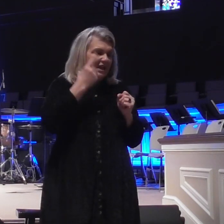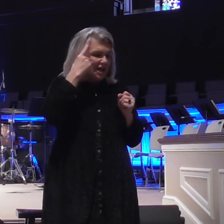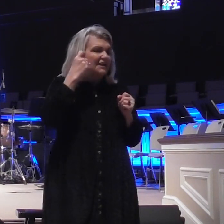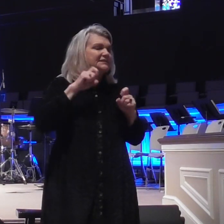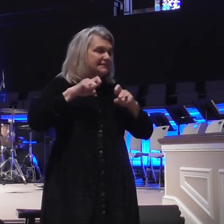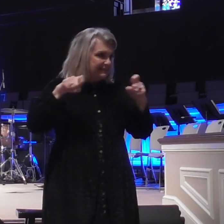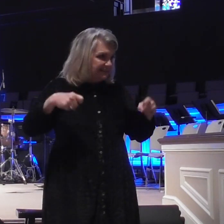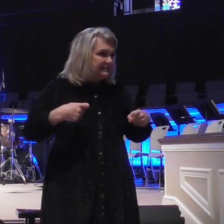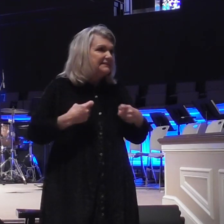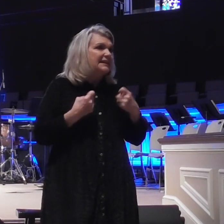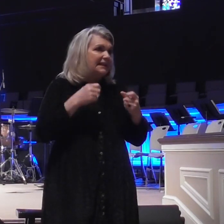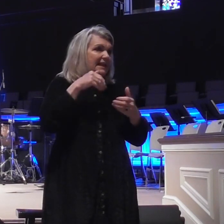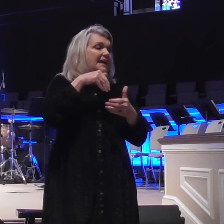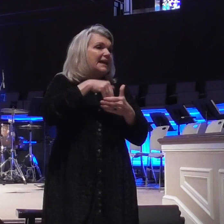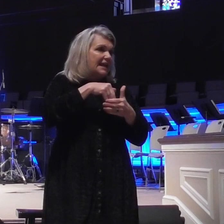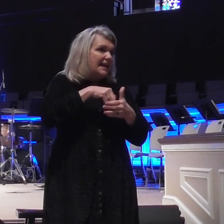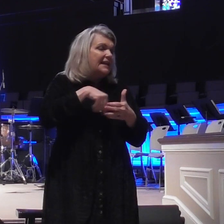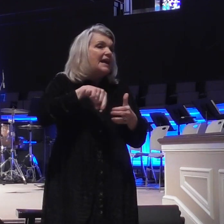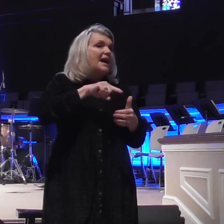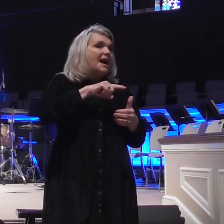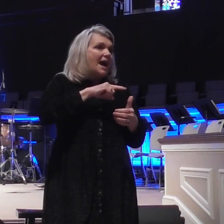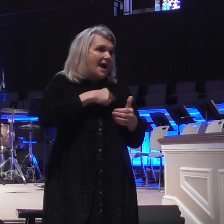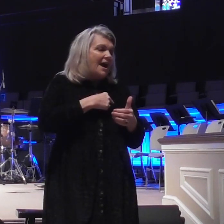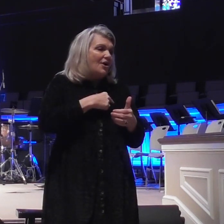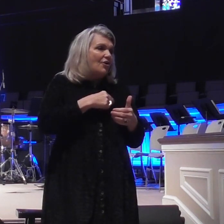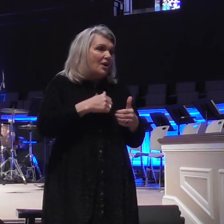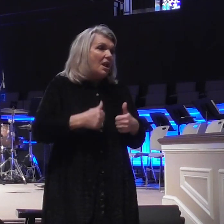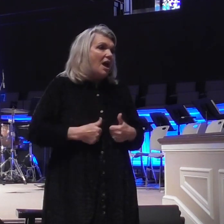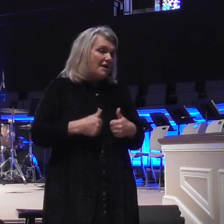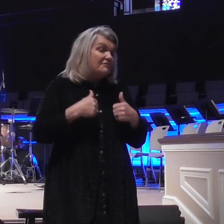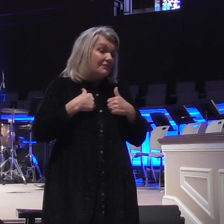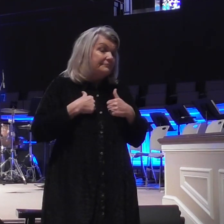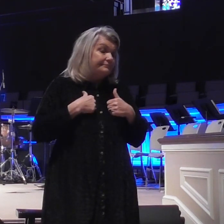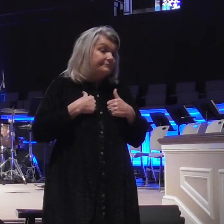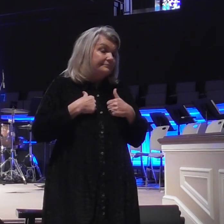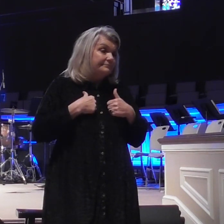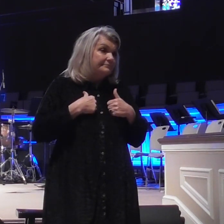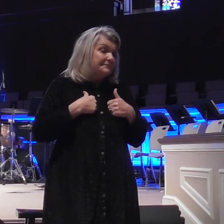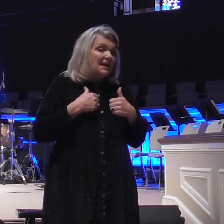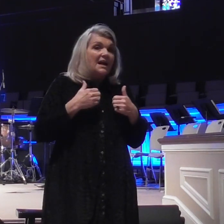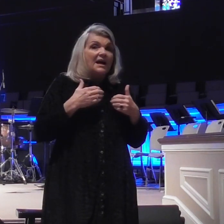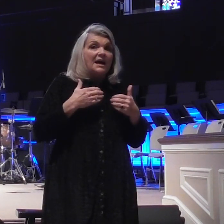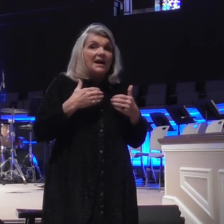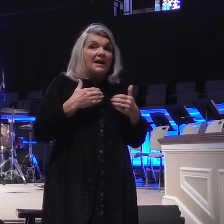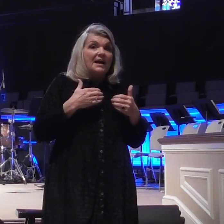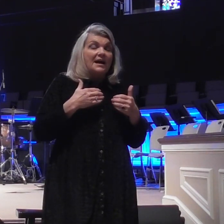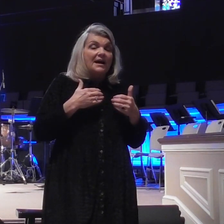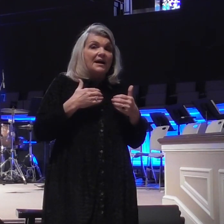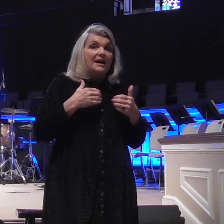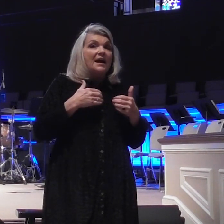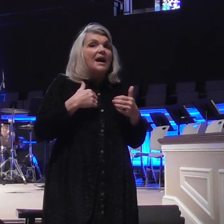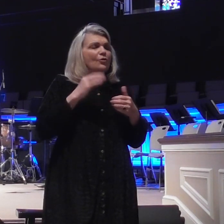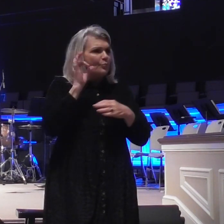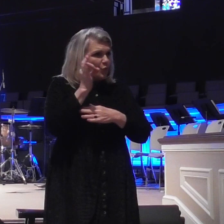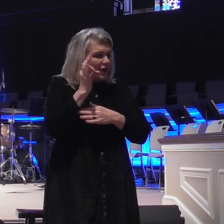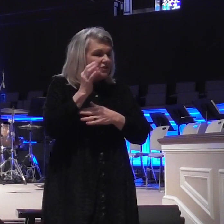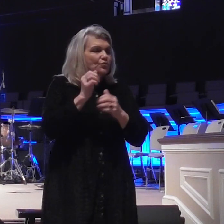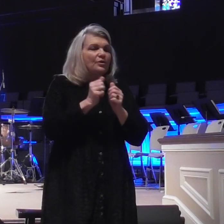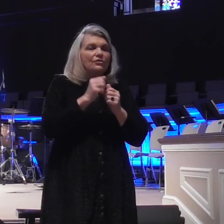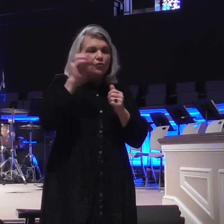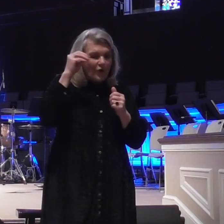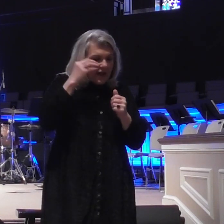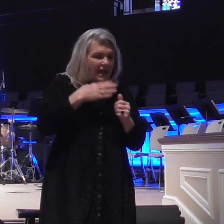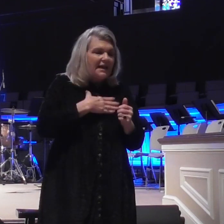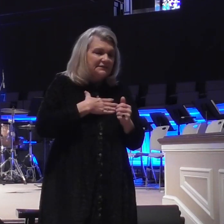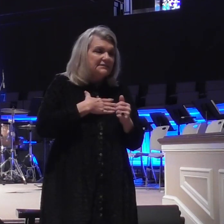we're all in need of the same solution together. So as I preach truth, please hear the grace, and we're going to give you an opportunity to lay hold of that